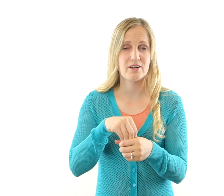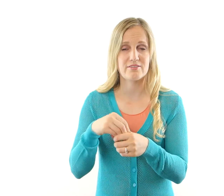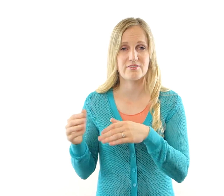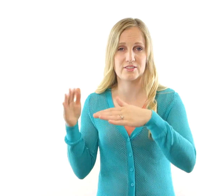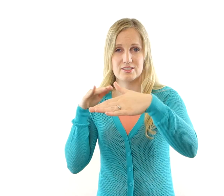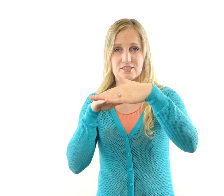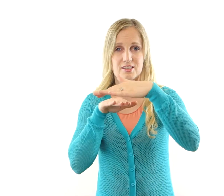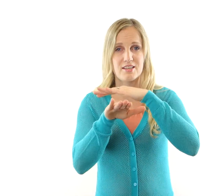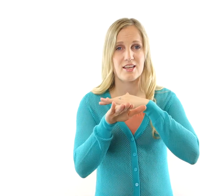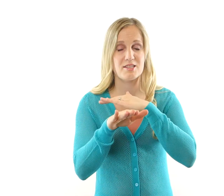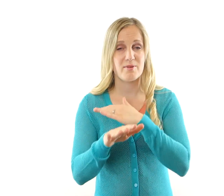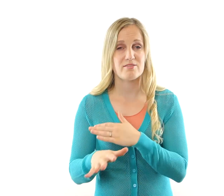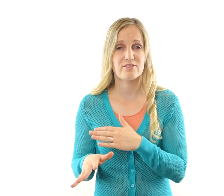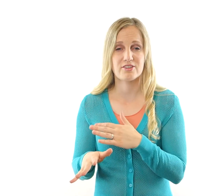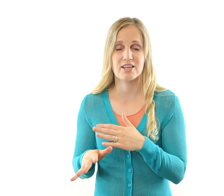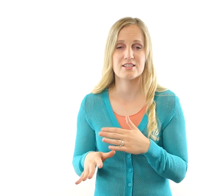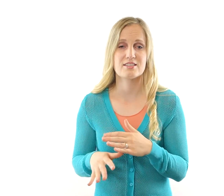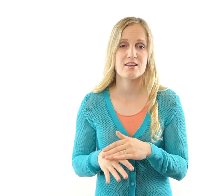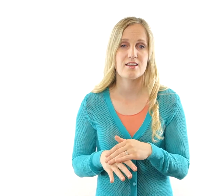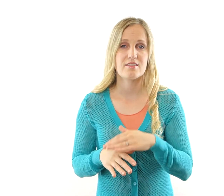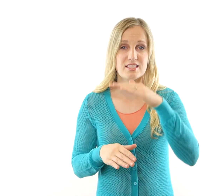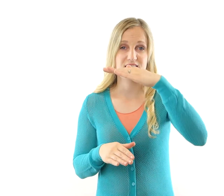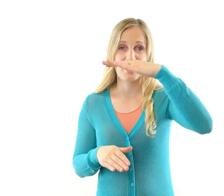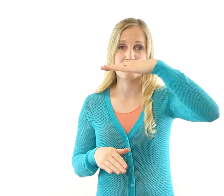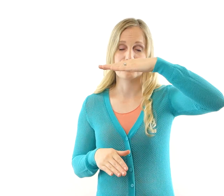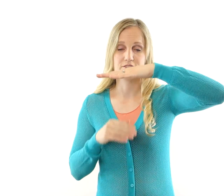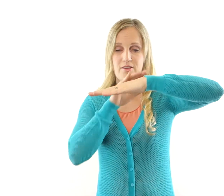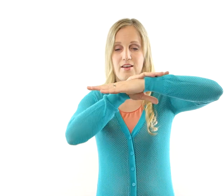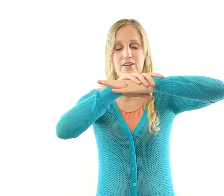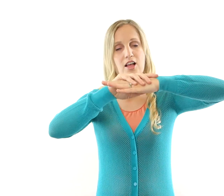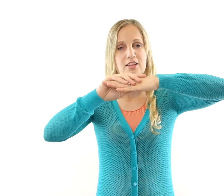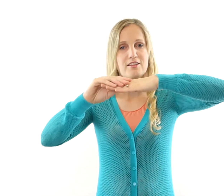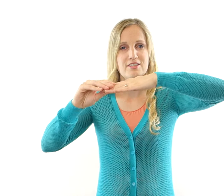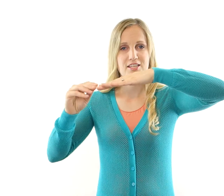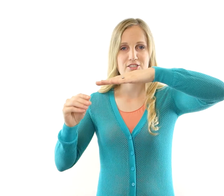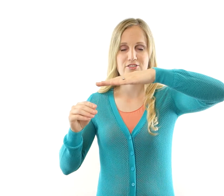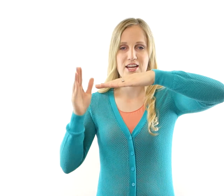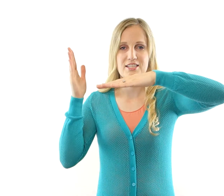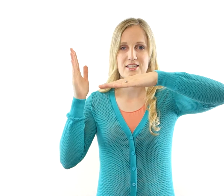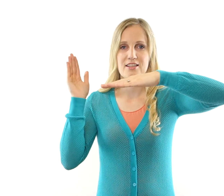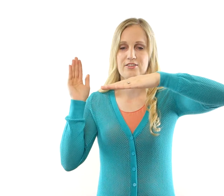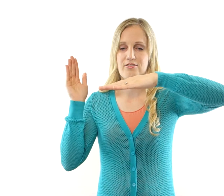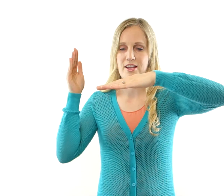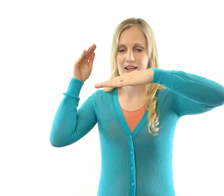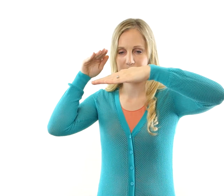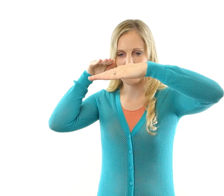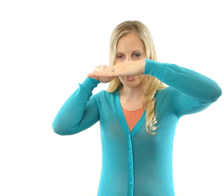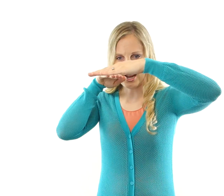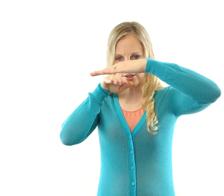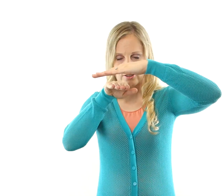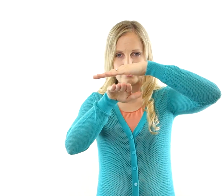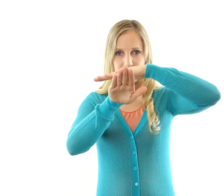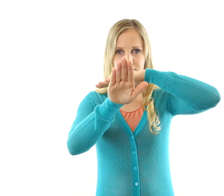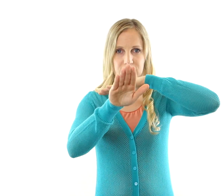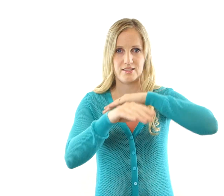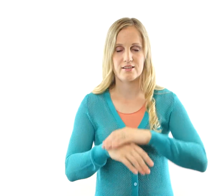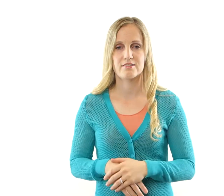whatever you feel is best for your kids. This is enter. So you have left hand straight, and then your right hand kind of enters underneath it,